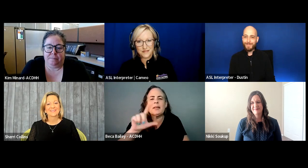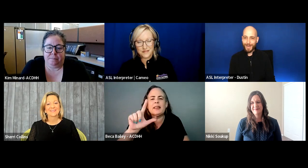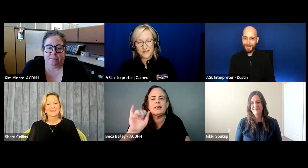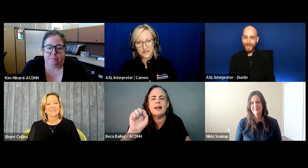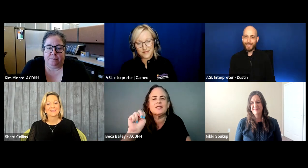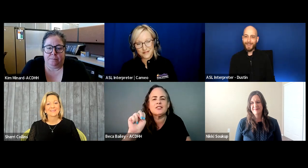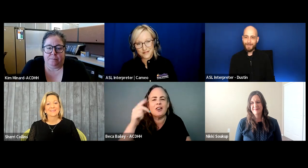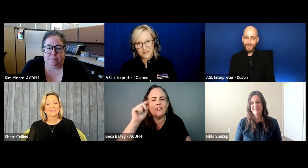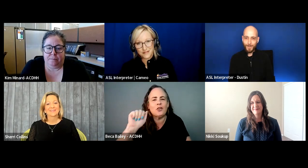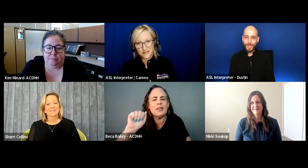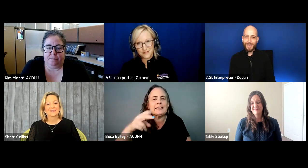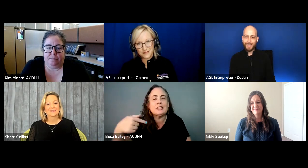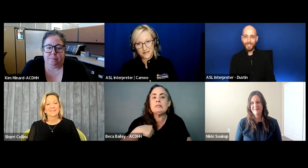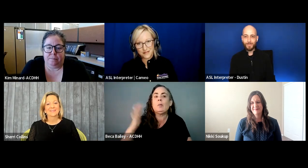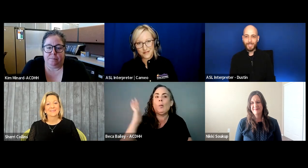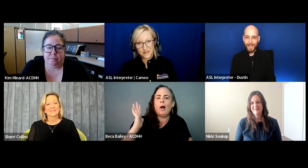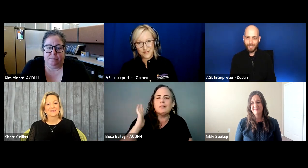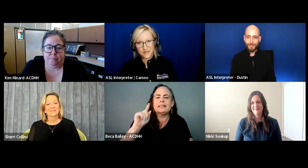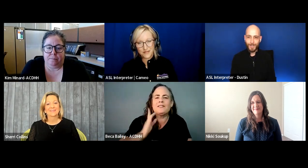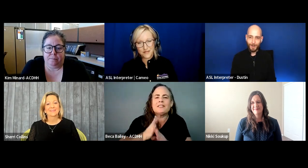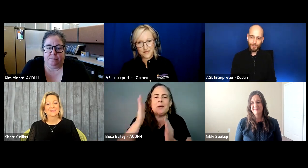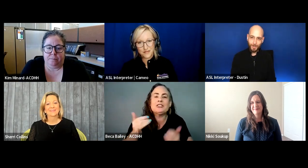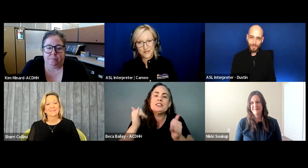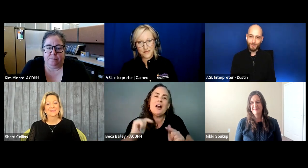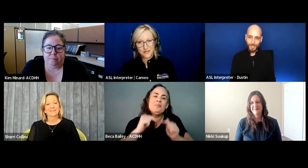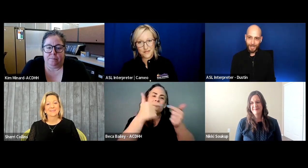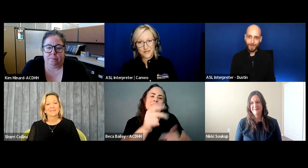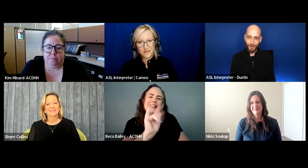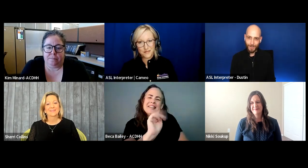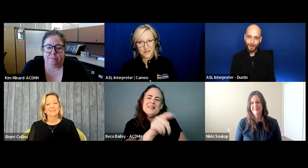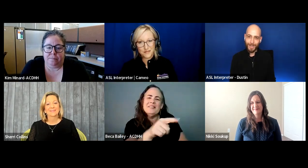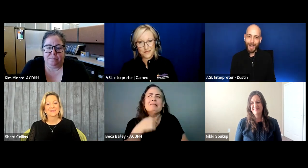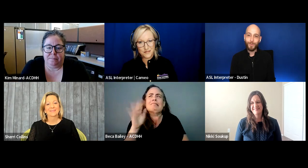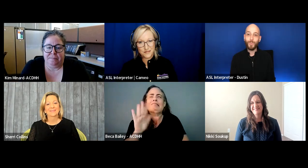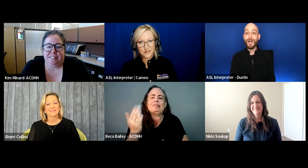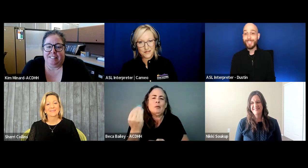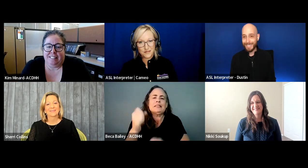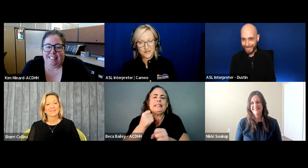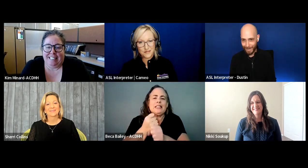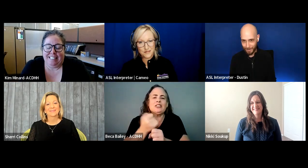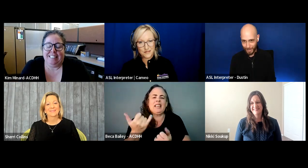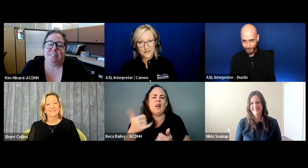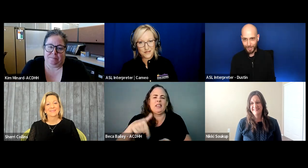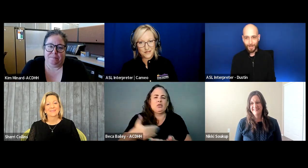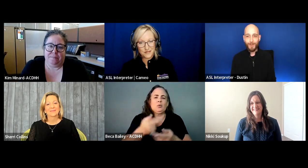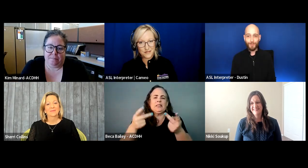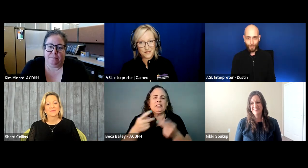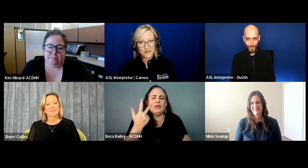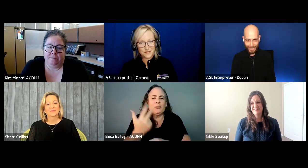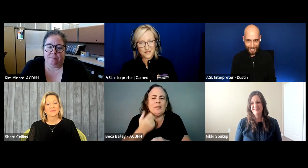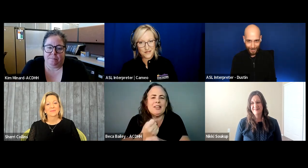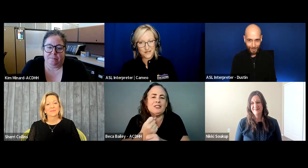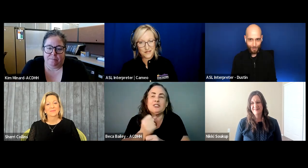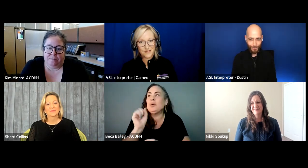Hi there, I'm Becca Bailey. I'm the Community Engagement Liaison for the Arizona Commission for the Deaf and Hard of Hearing. I was the deaf specialist